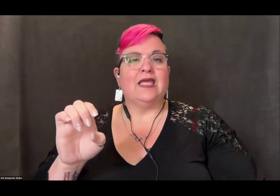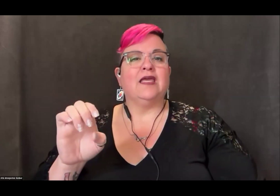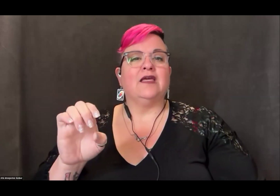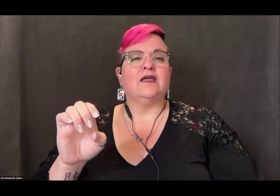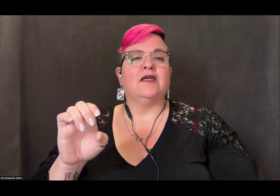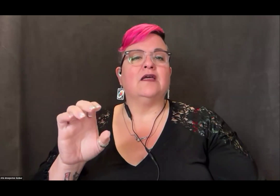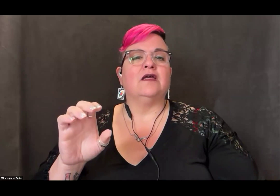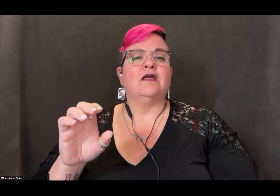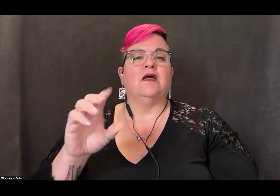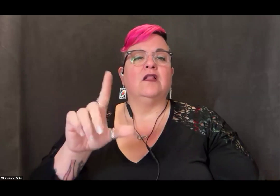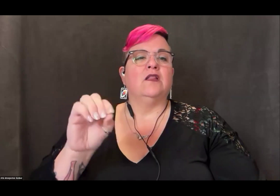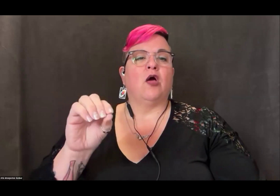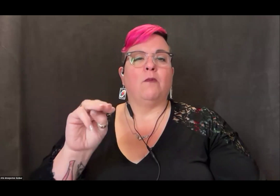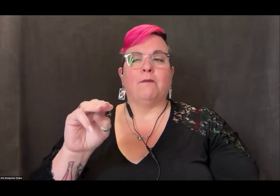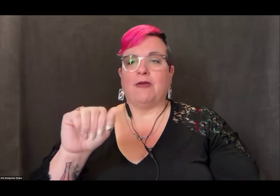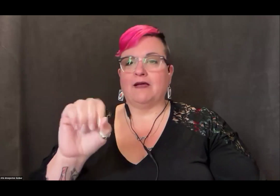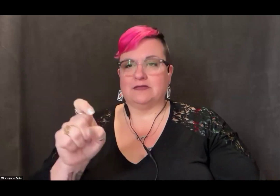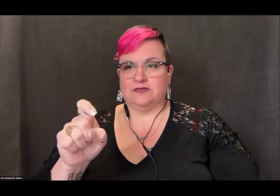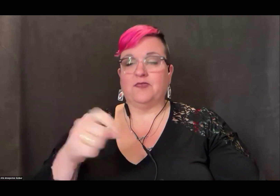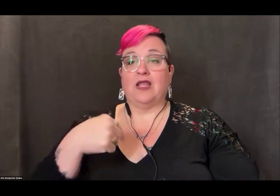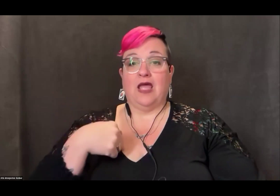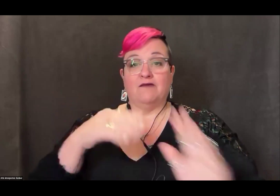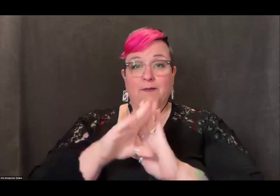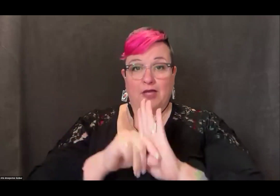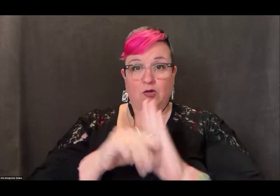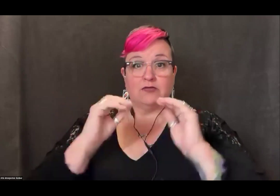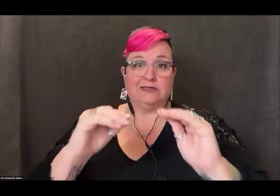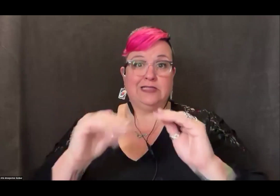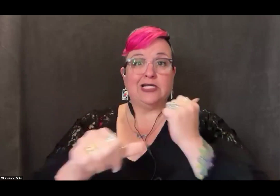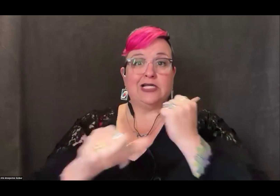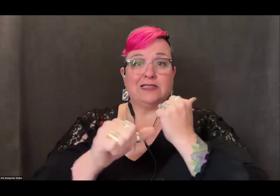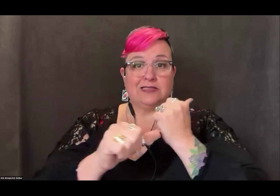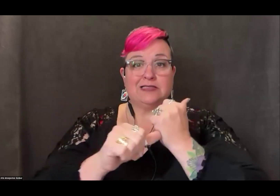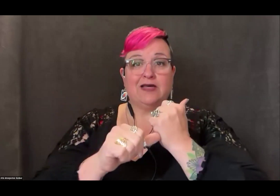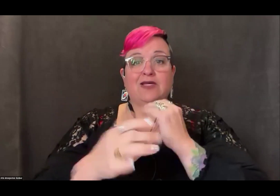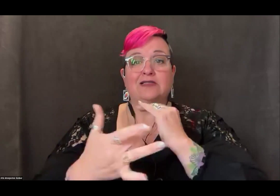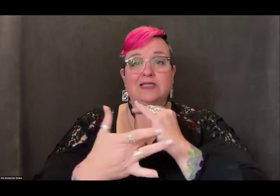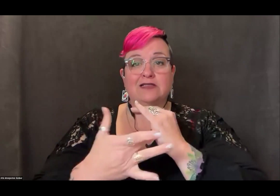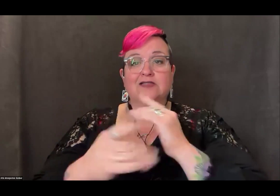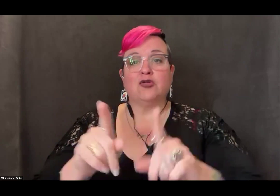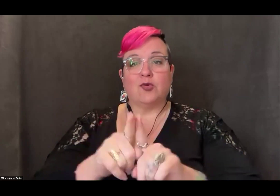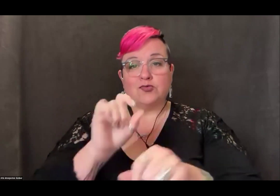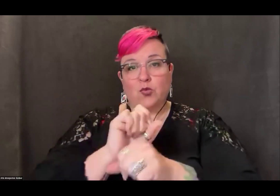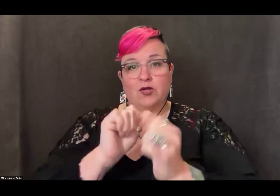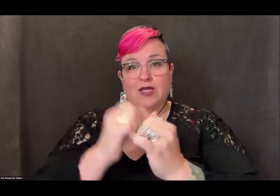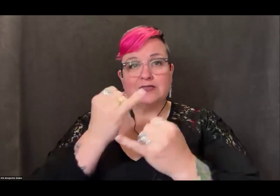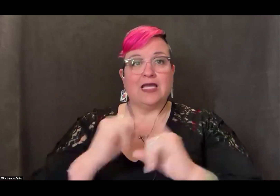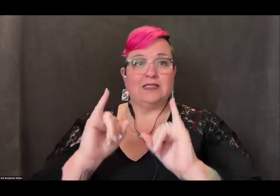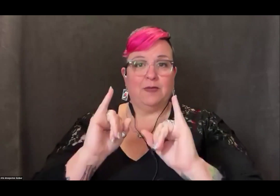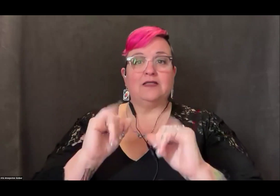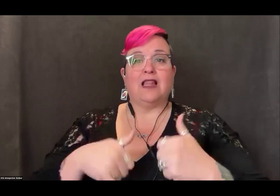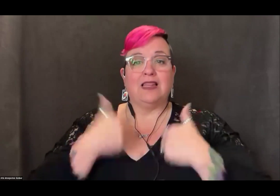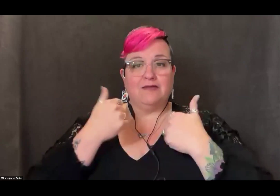and I have a background in teaching assistive technology as well as working as an independent